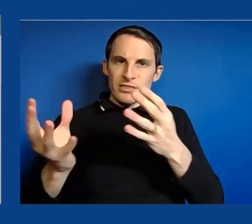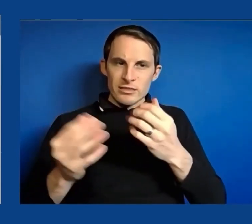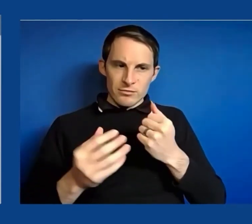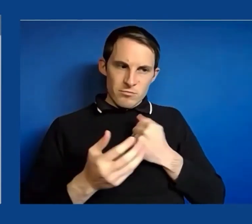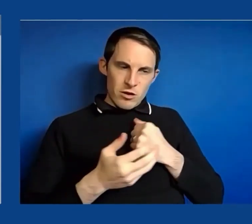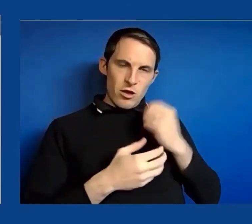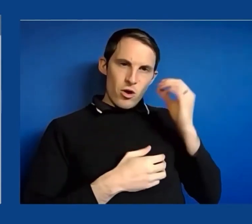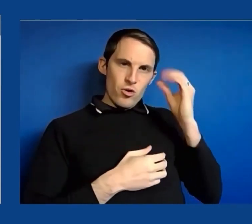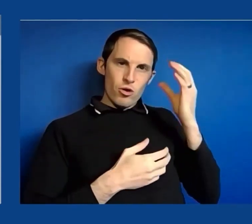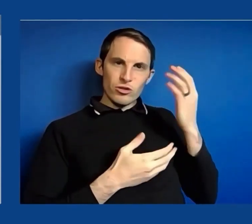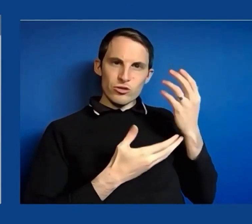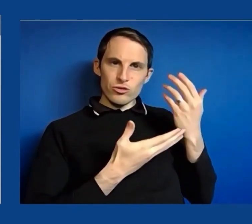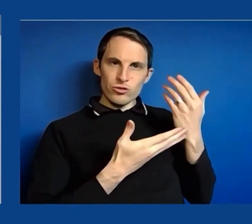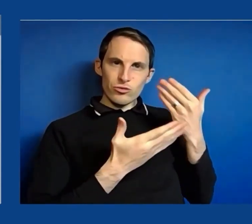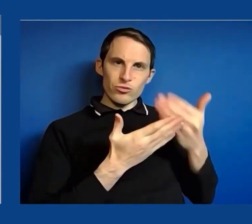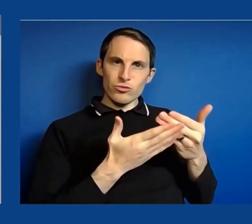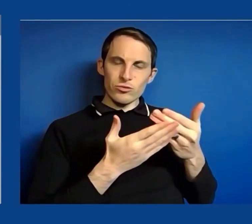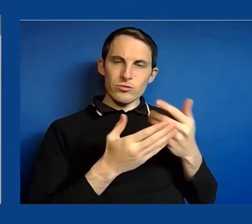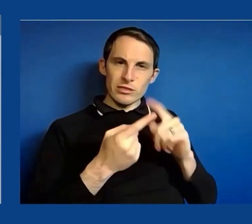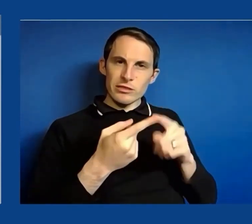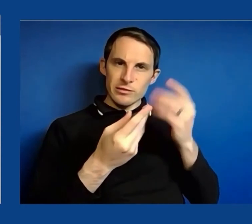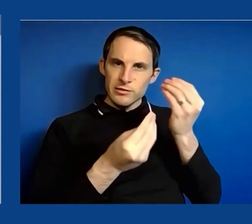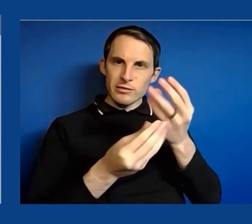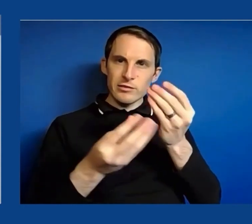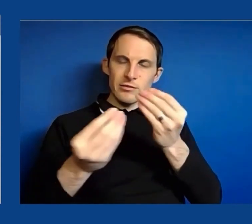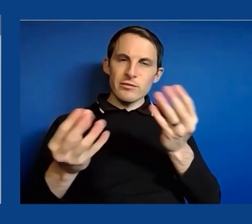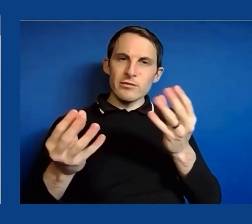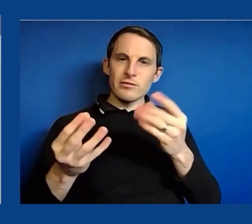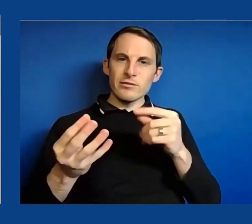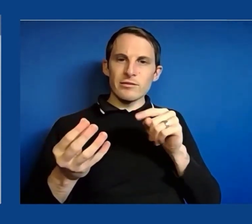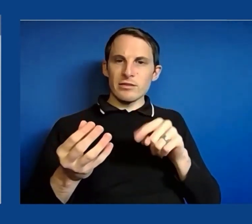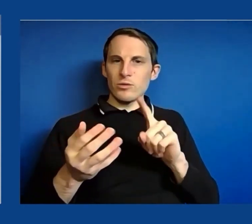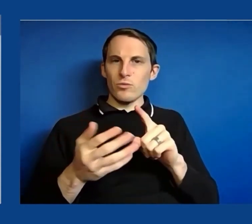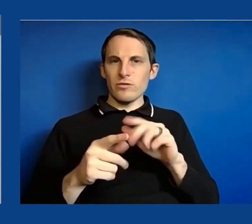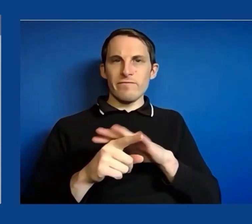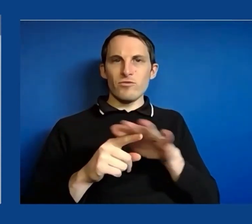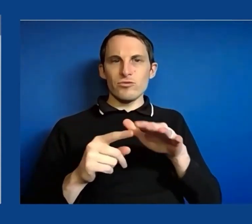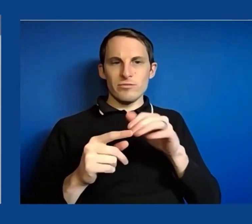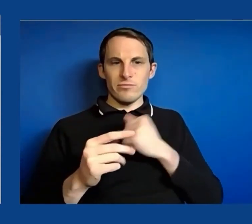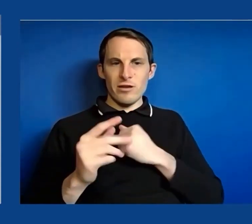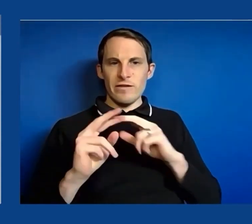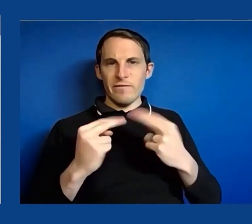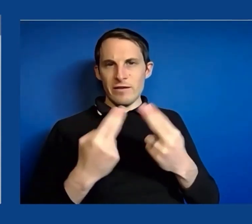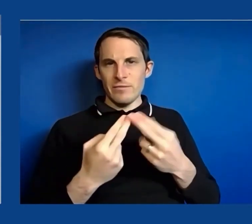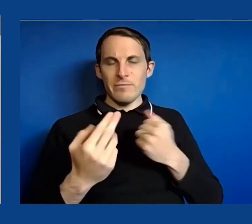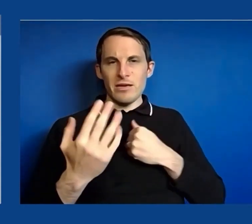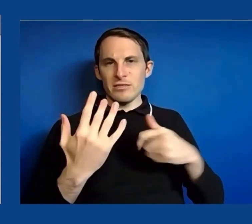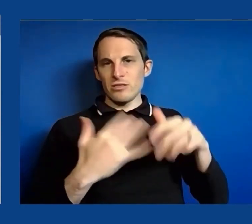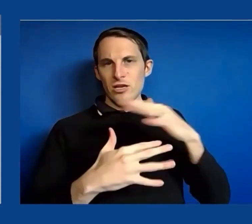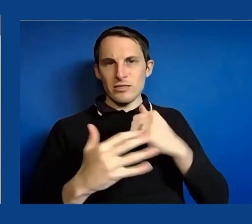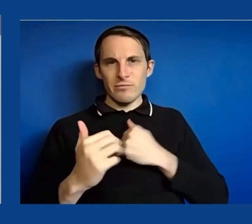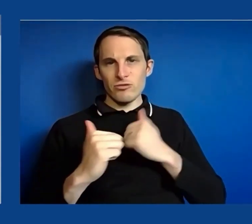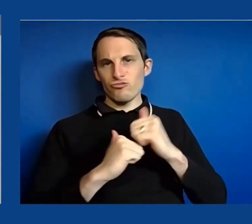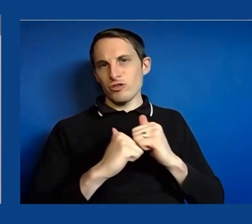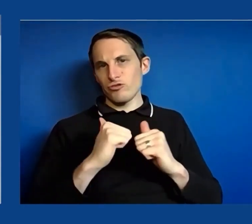the continuance of what makes your society in your family structure